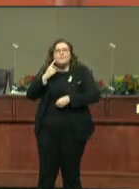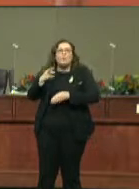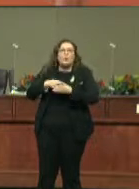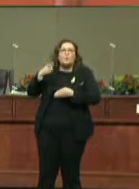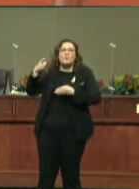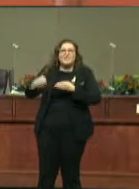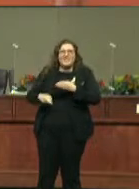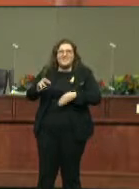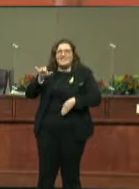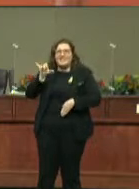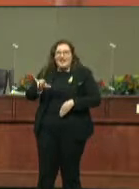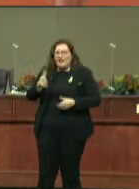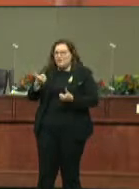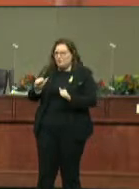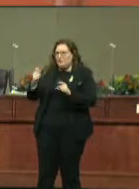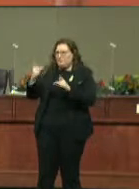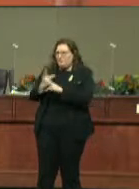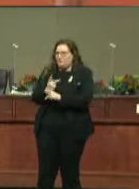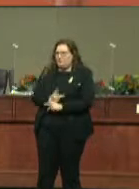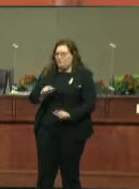in our county.